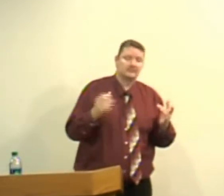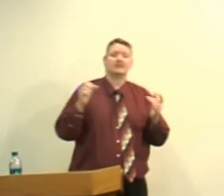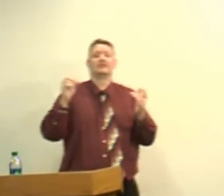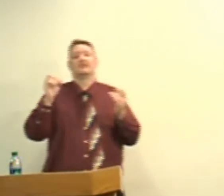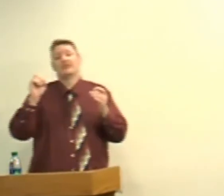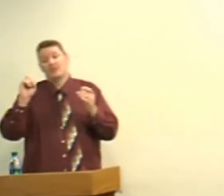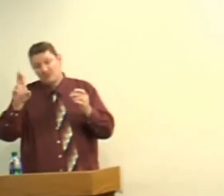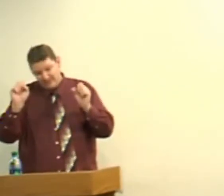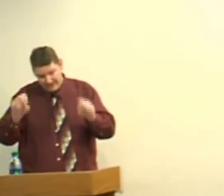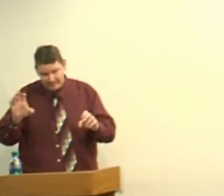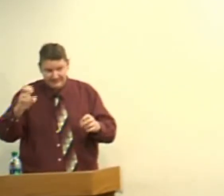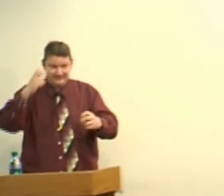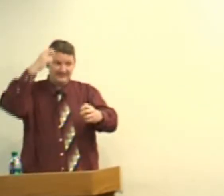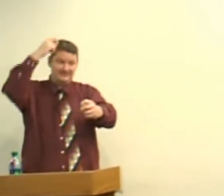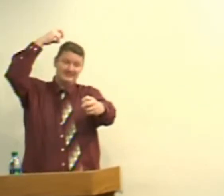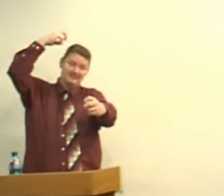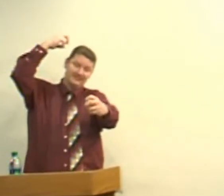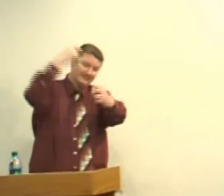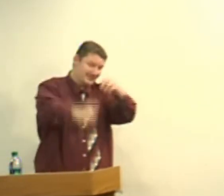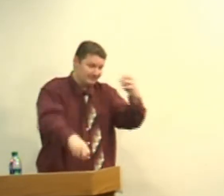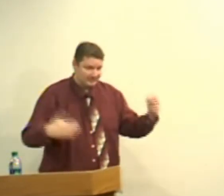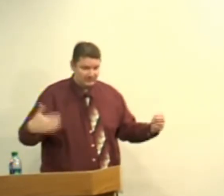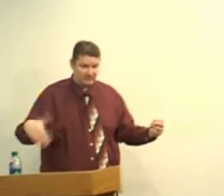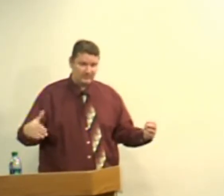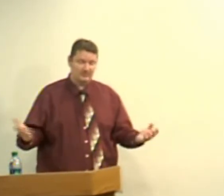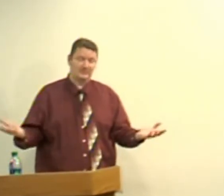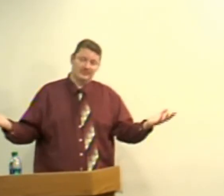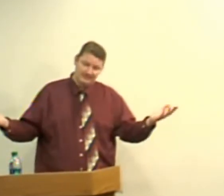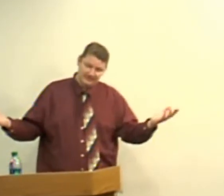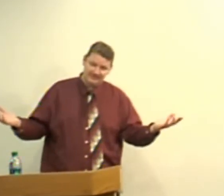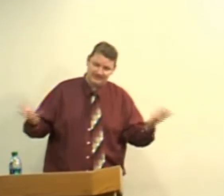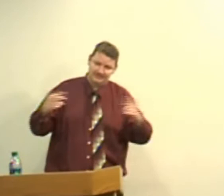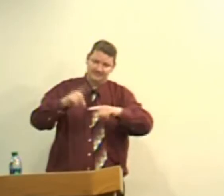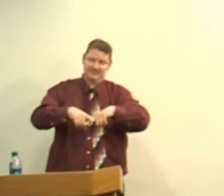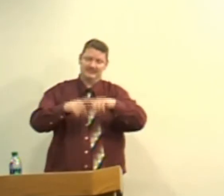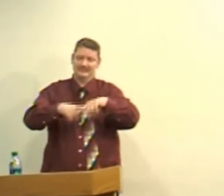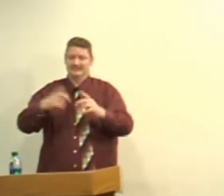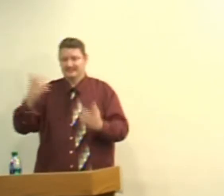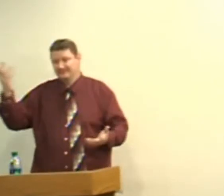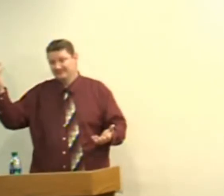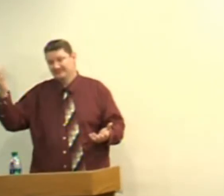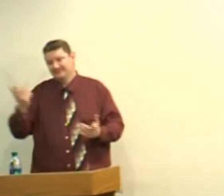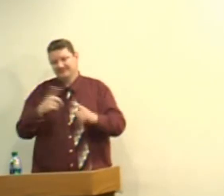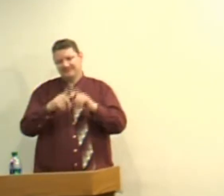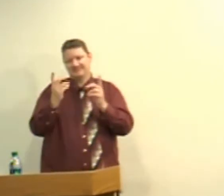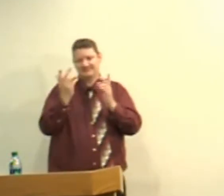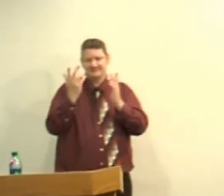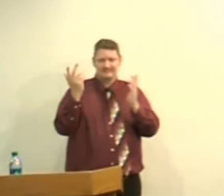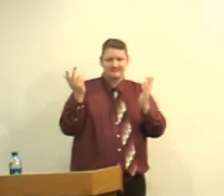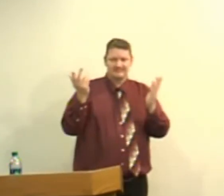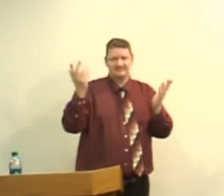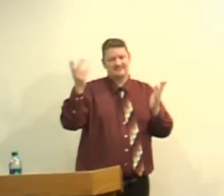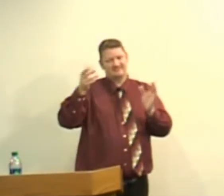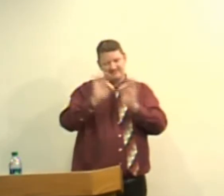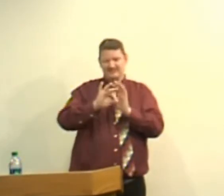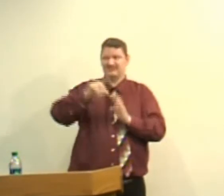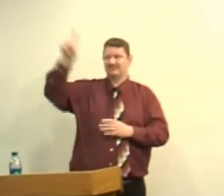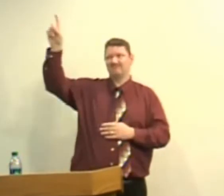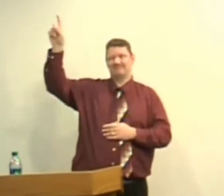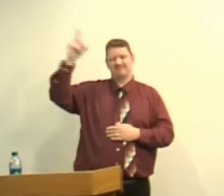do rejoice. It's difficult to do that sometimes, you know, depending on, you know, the trial